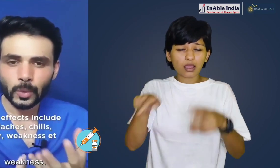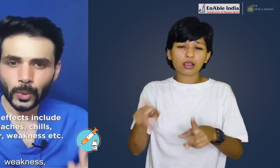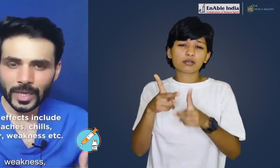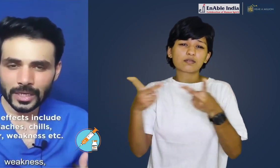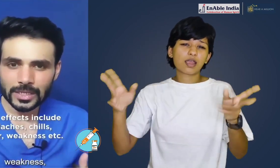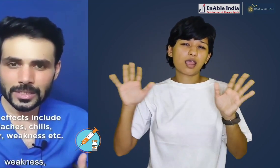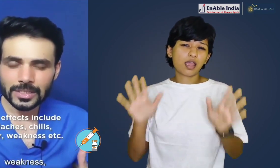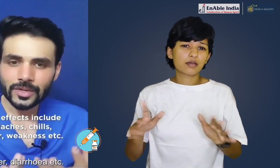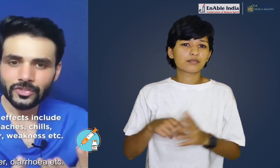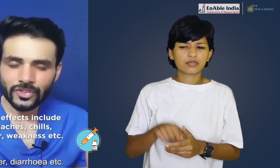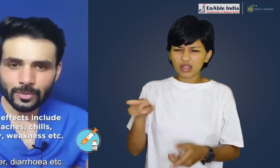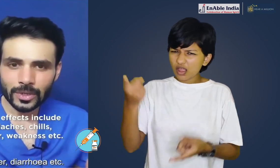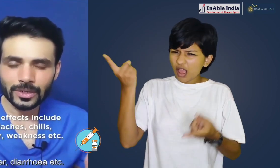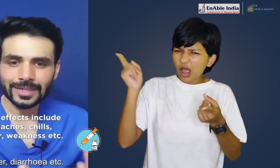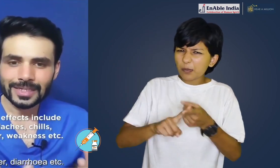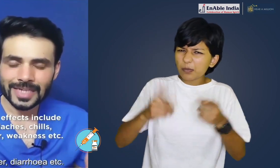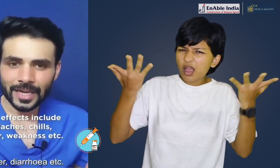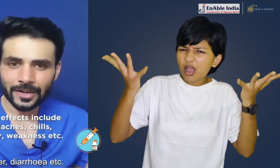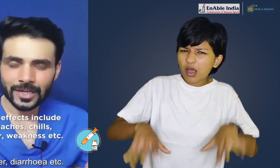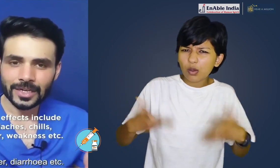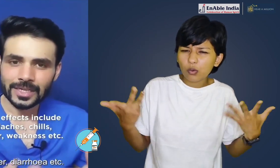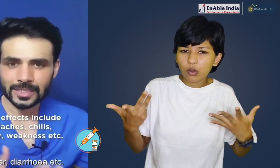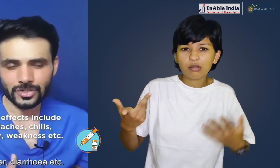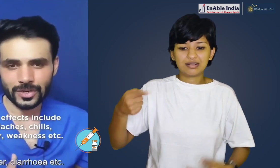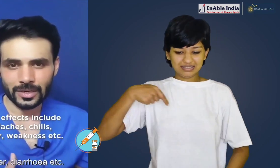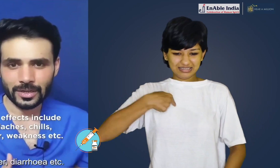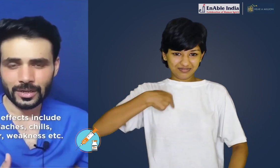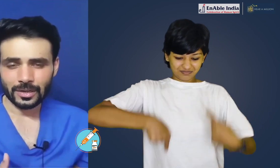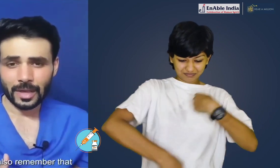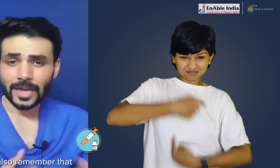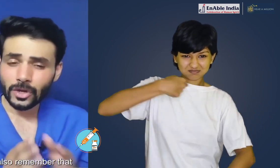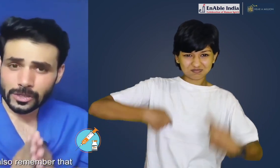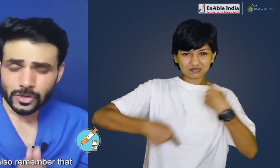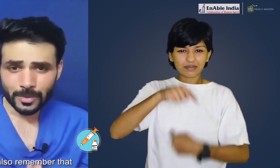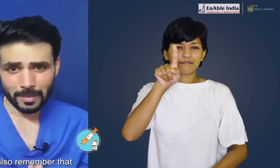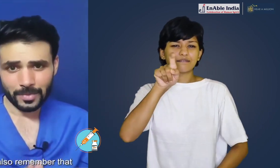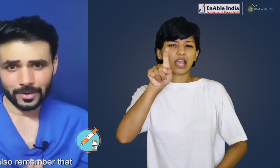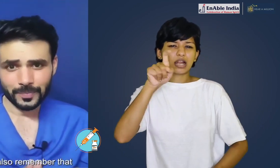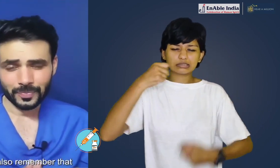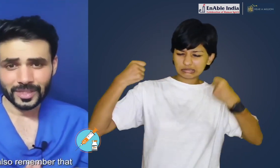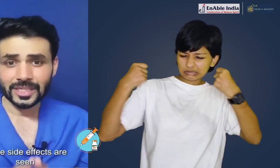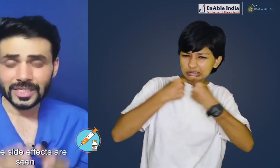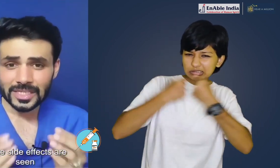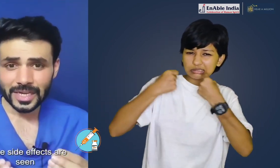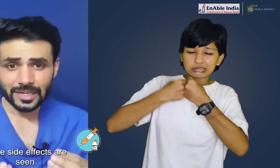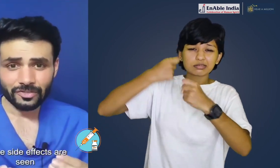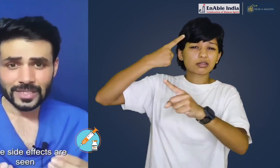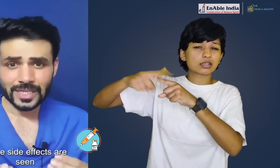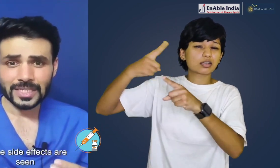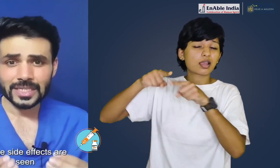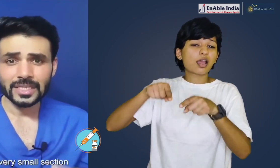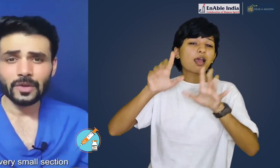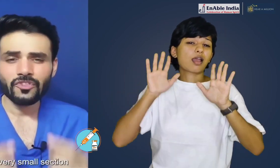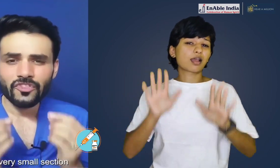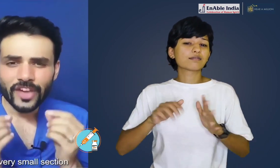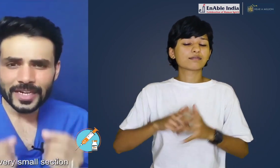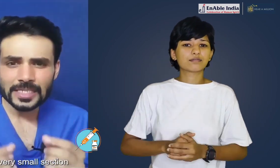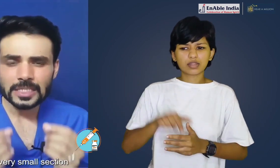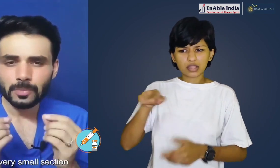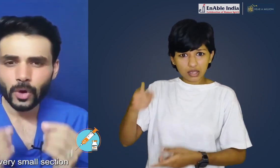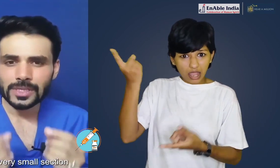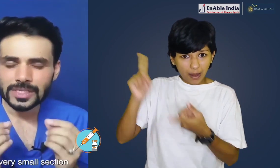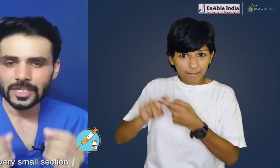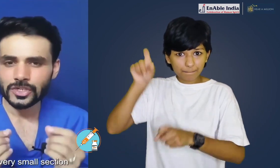chills, weakness, fever, diarrhea, etc. And also remember that these side effects are seen in a